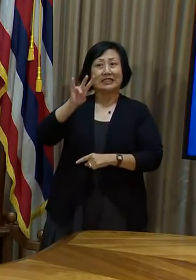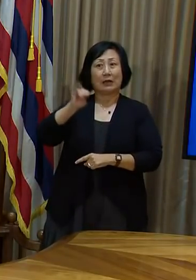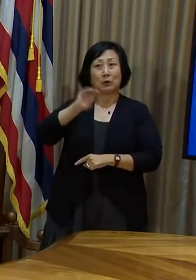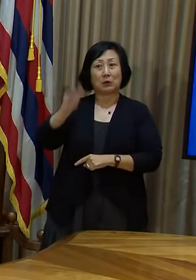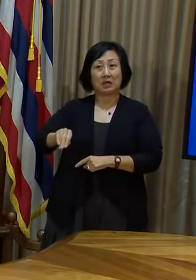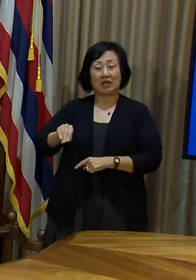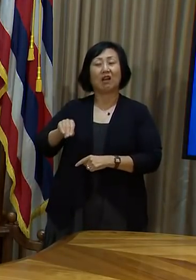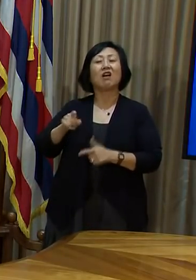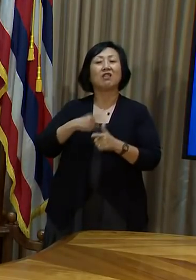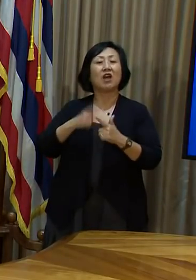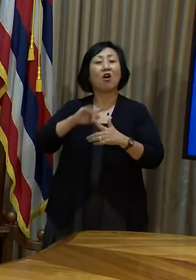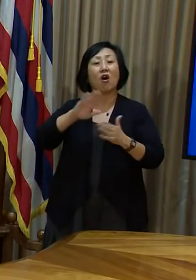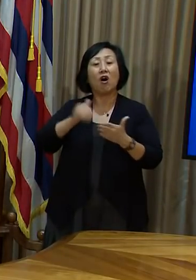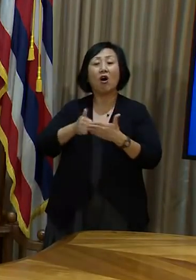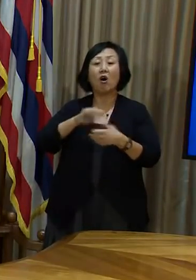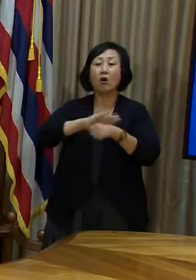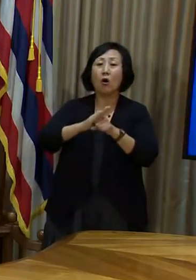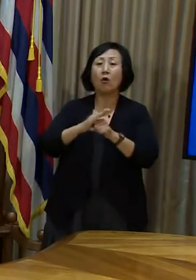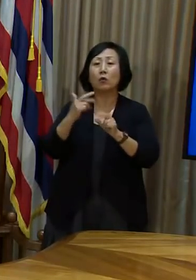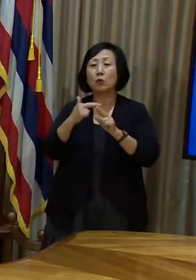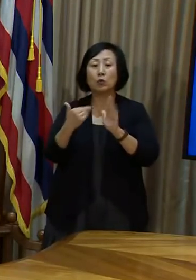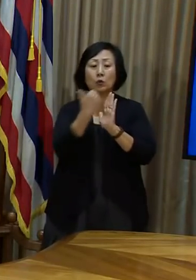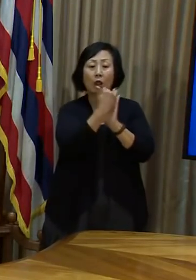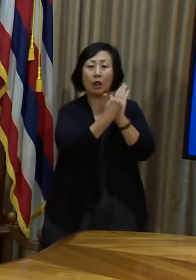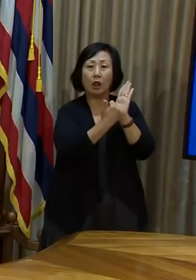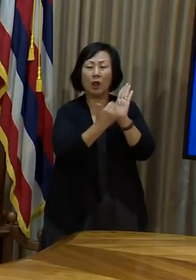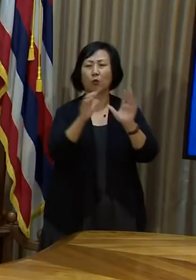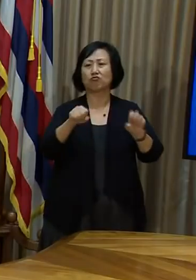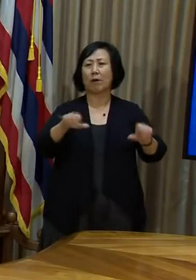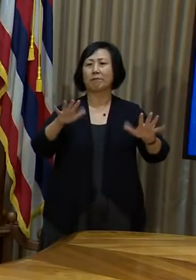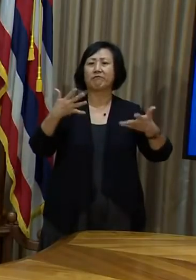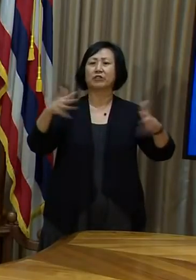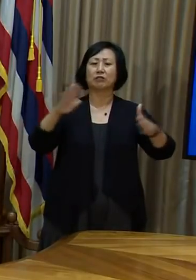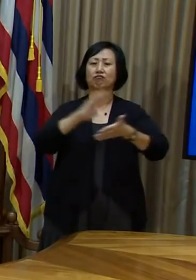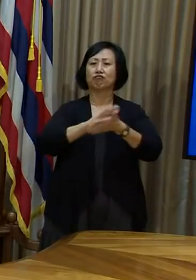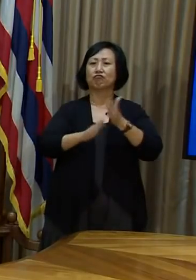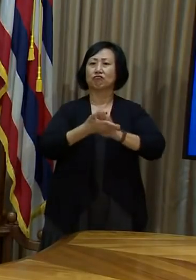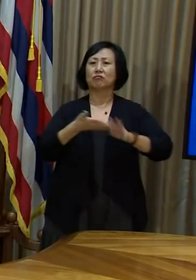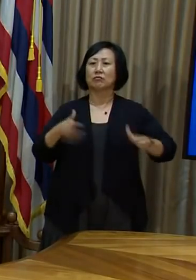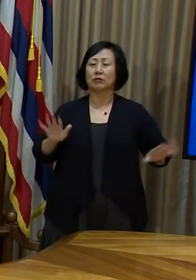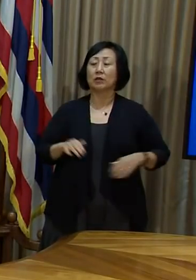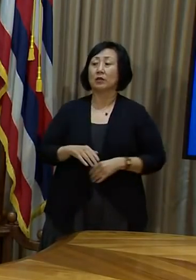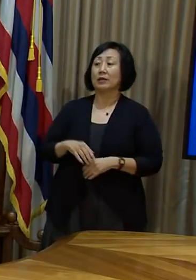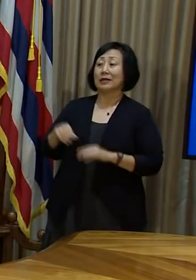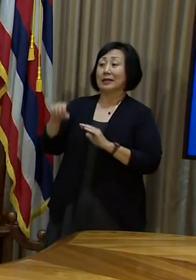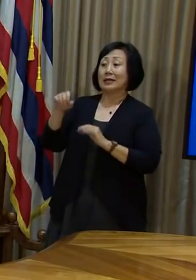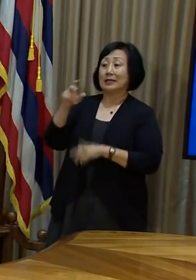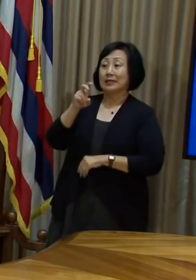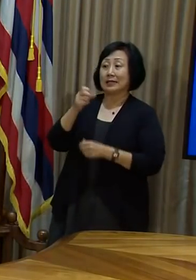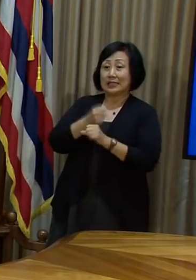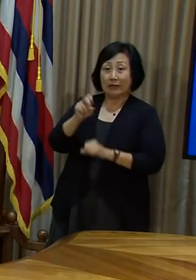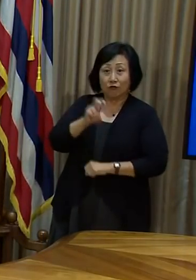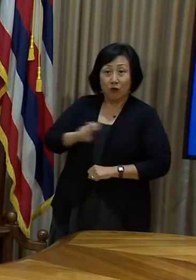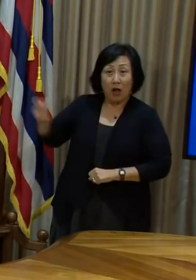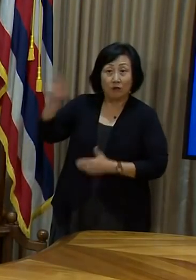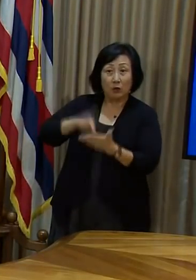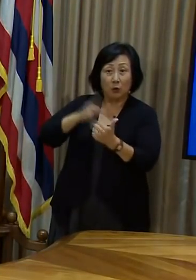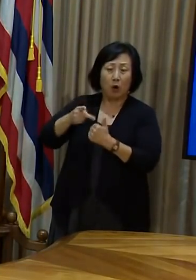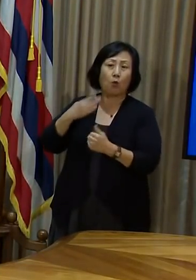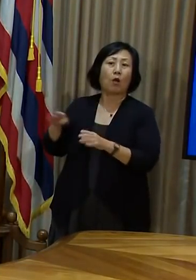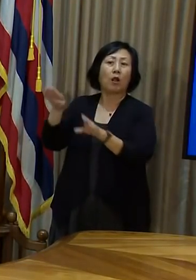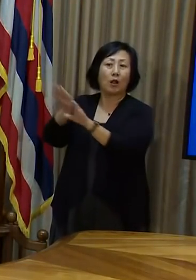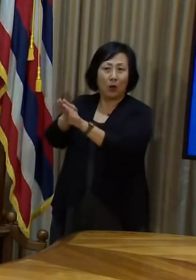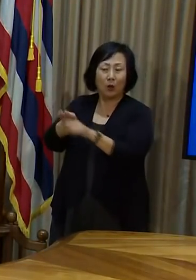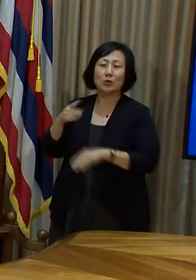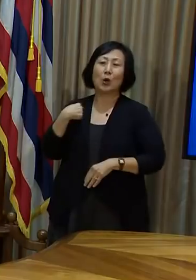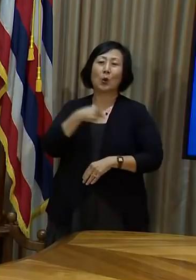all COVID-19 related emergency restrictions. The Safe Travels program will end, and we